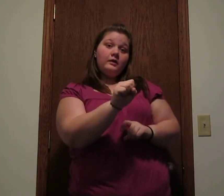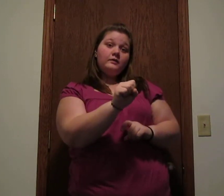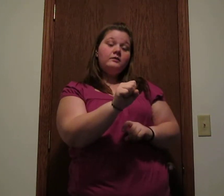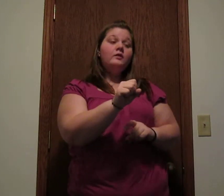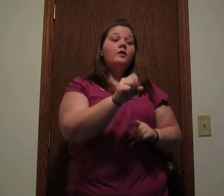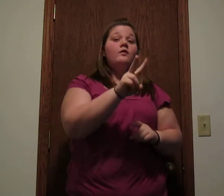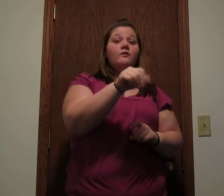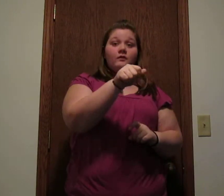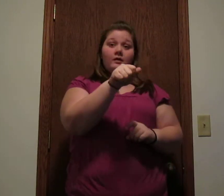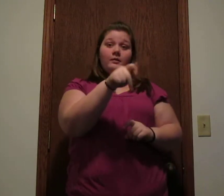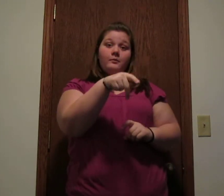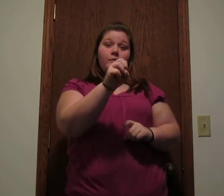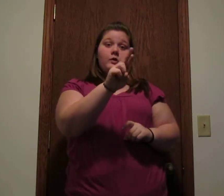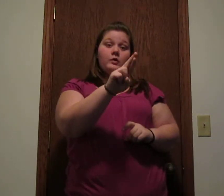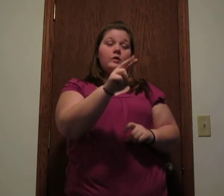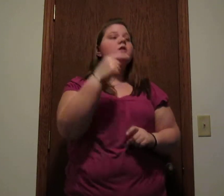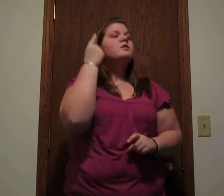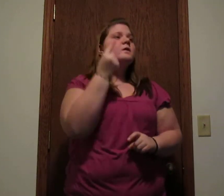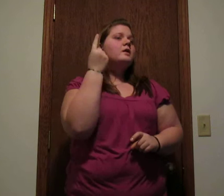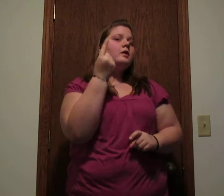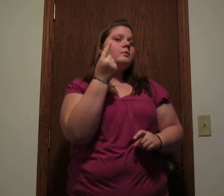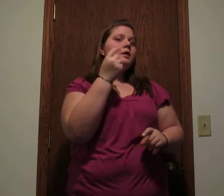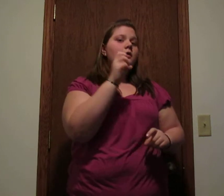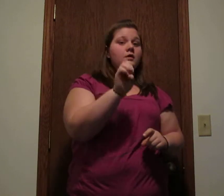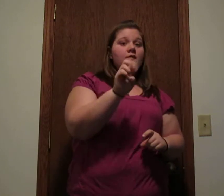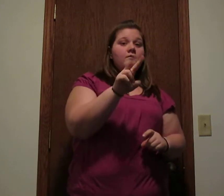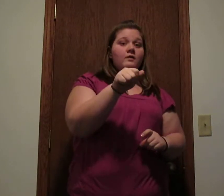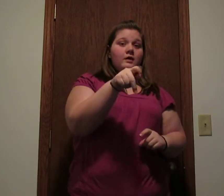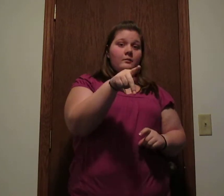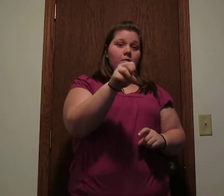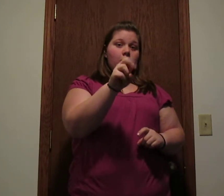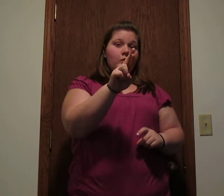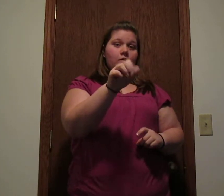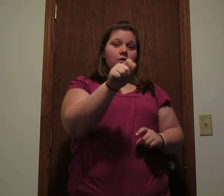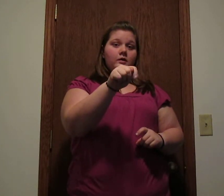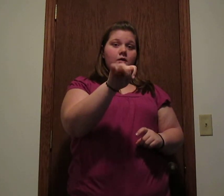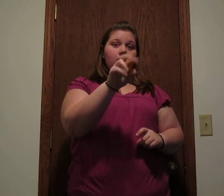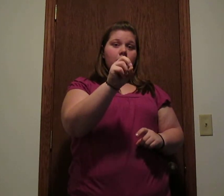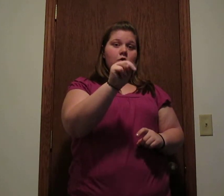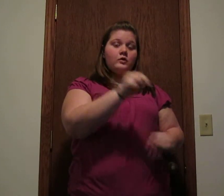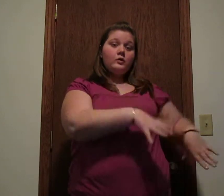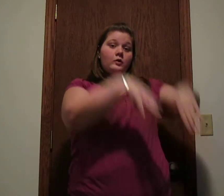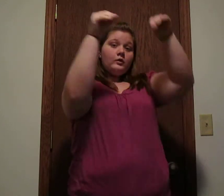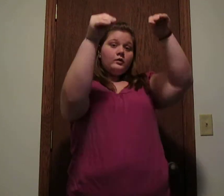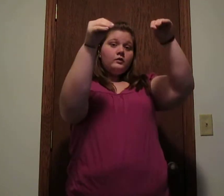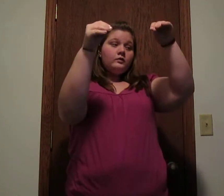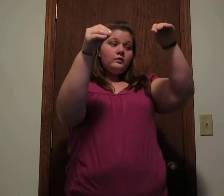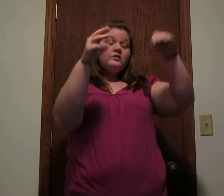Thinking about evaporation, we've talked about several possibilities or examples of evaporation. We talked about